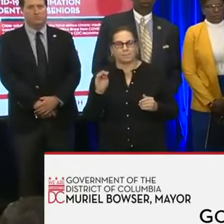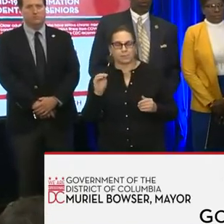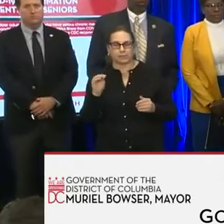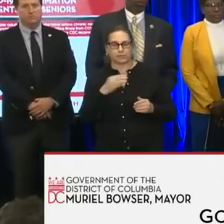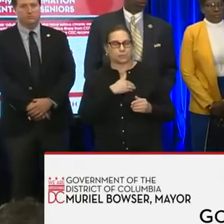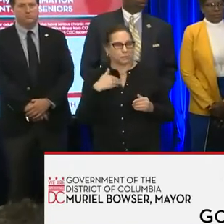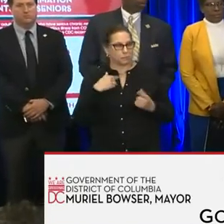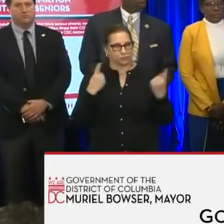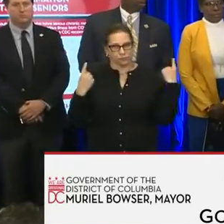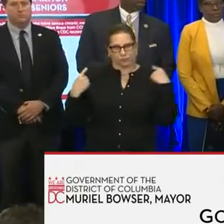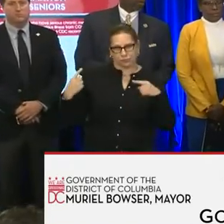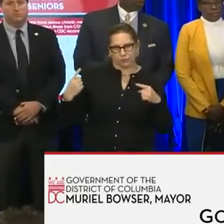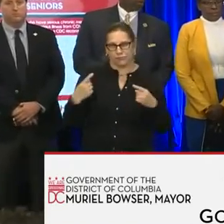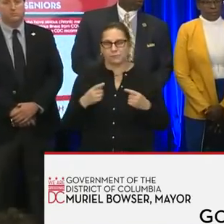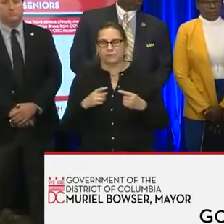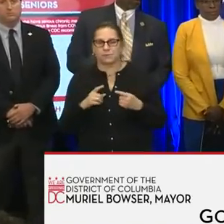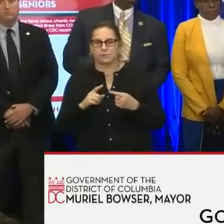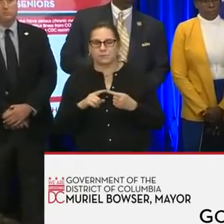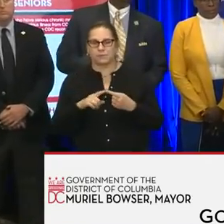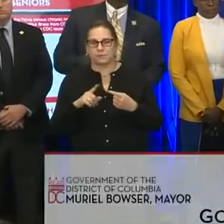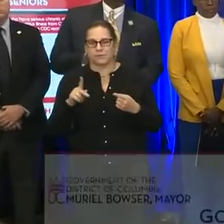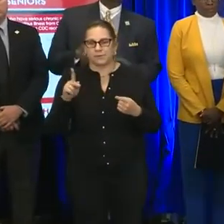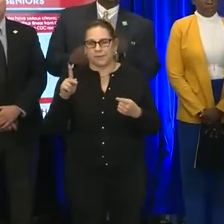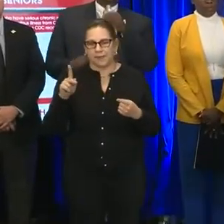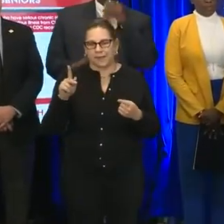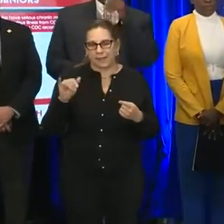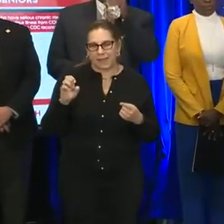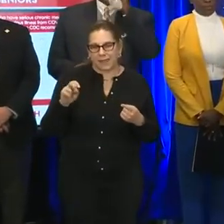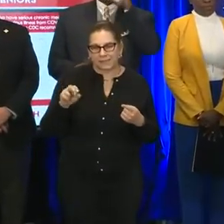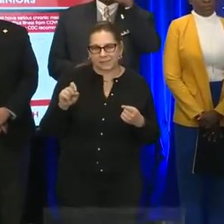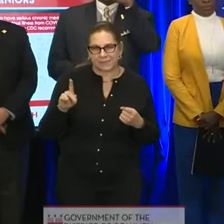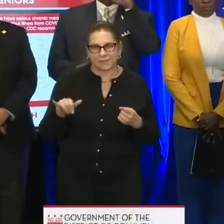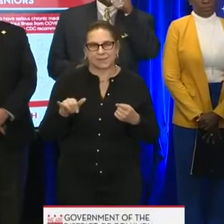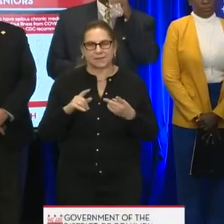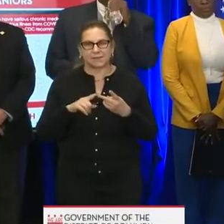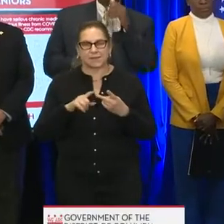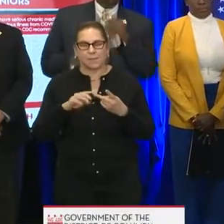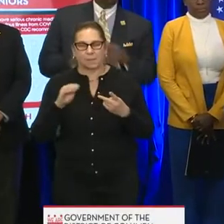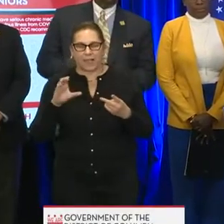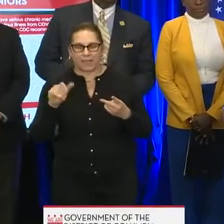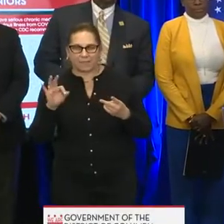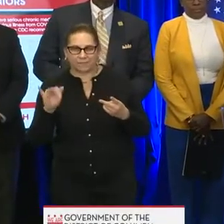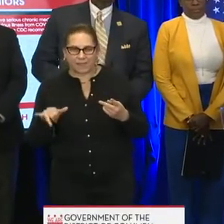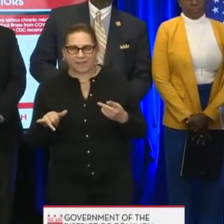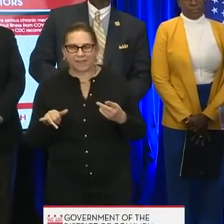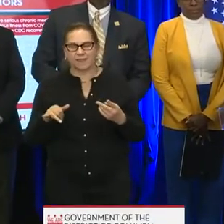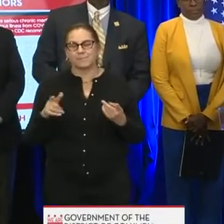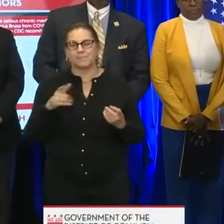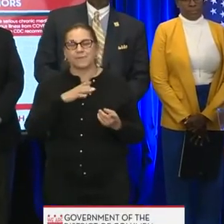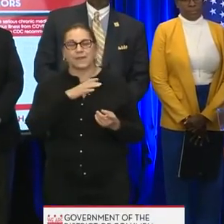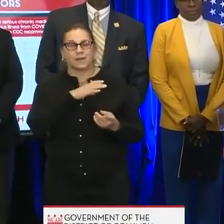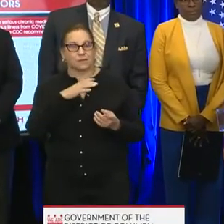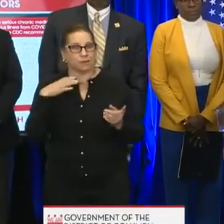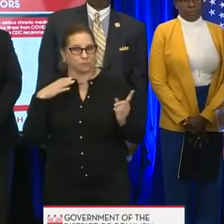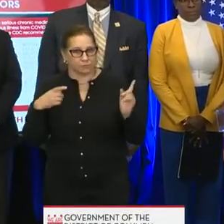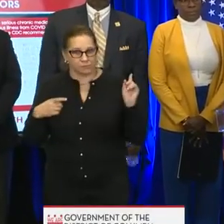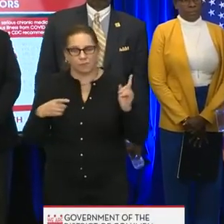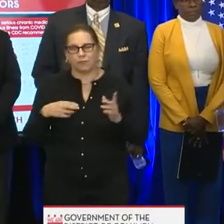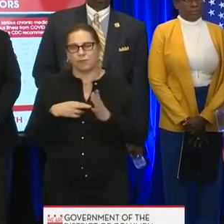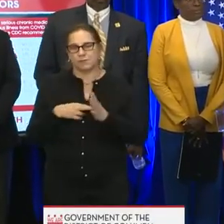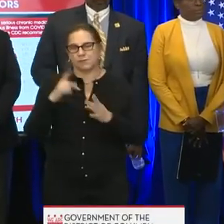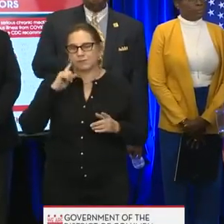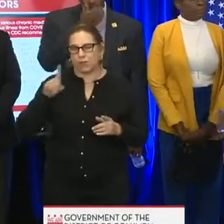Mendelson, Councilmember Kenyon McDuffie, representing the Council of the District of Columbia, members of our faith community,